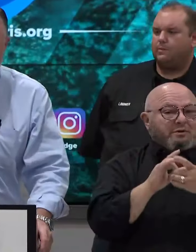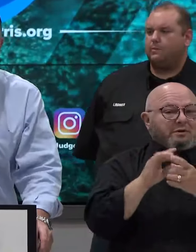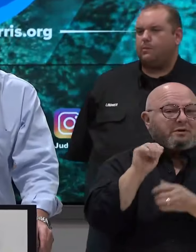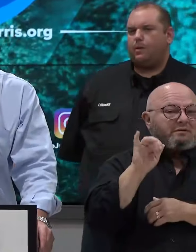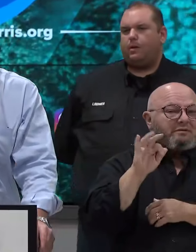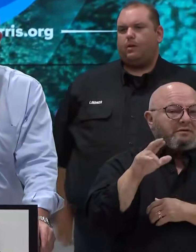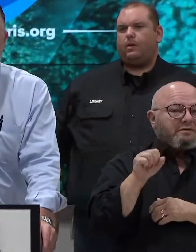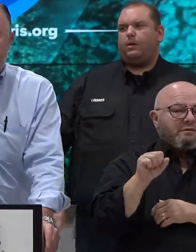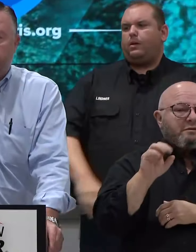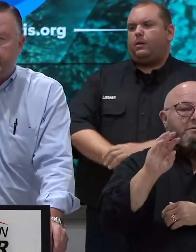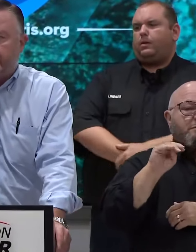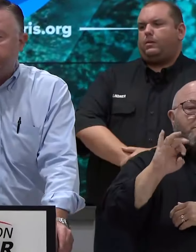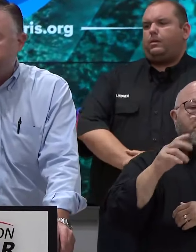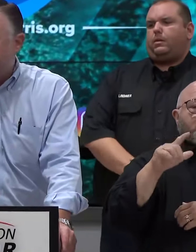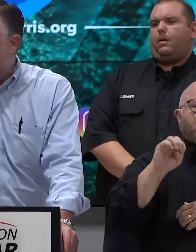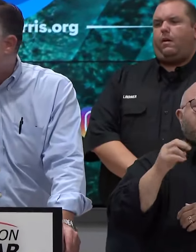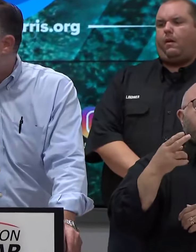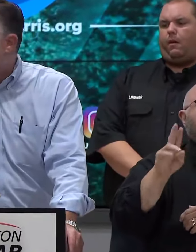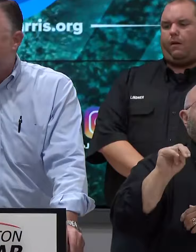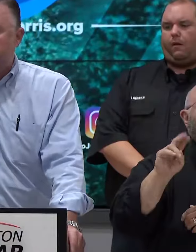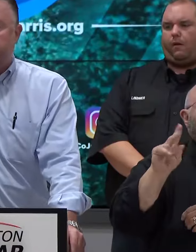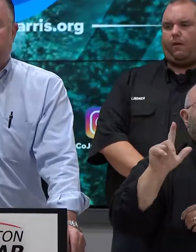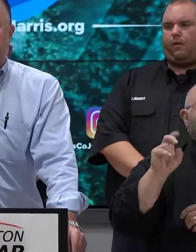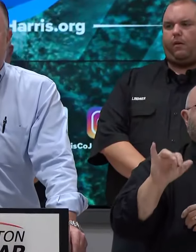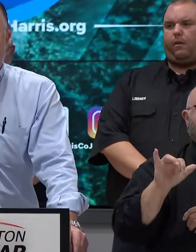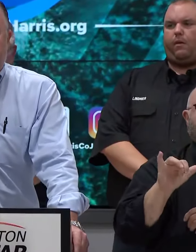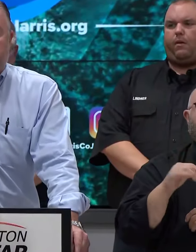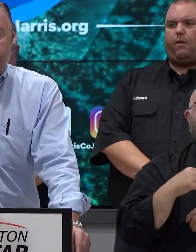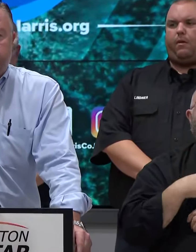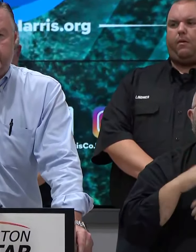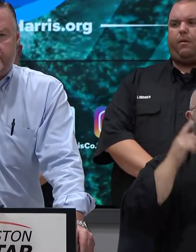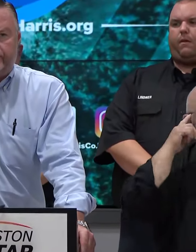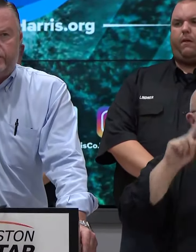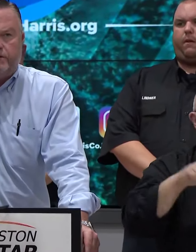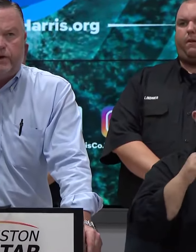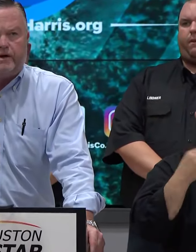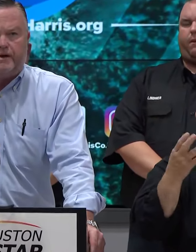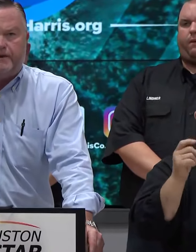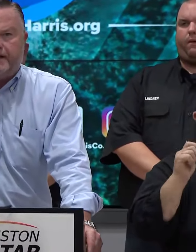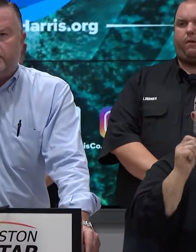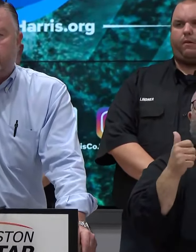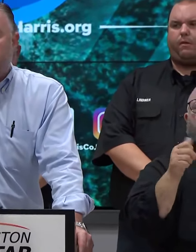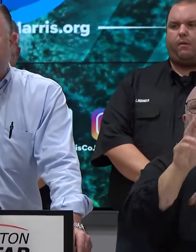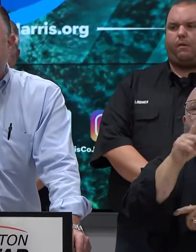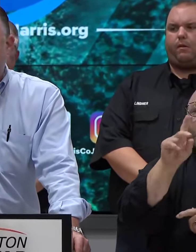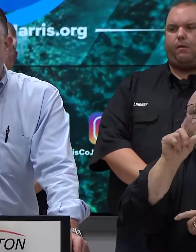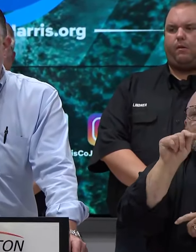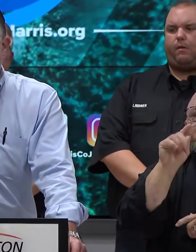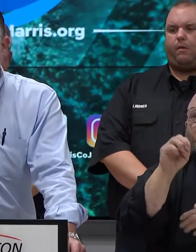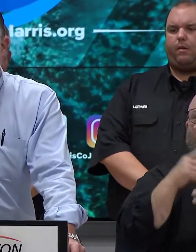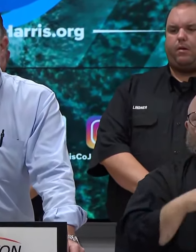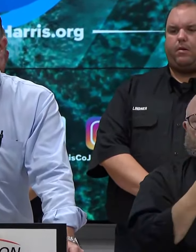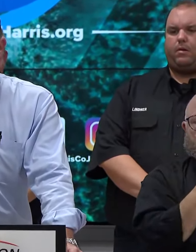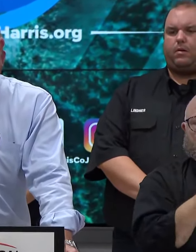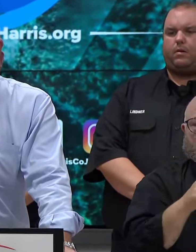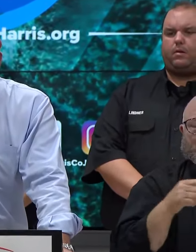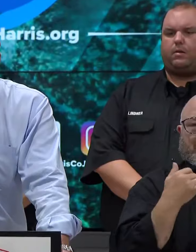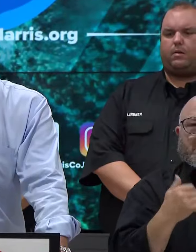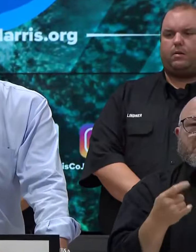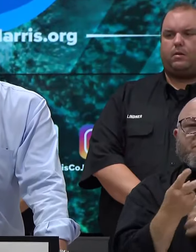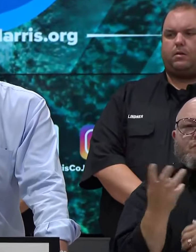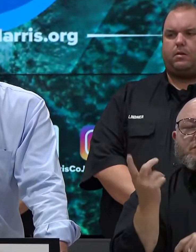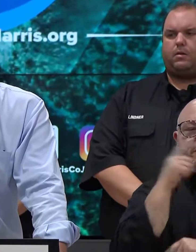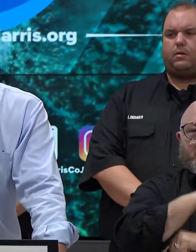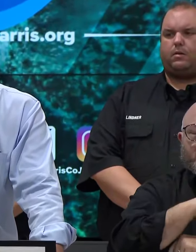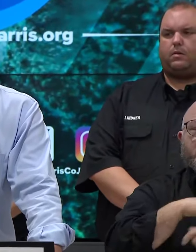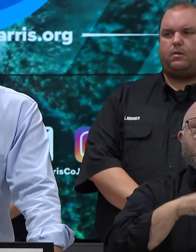Michelle Hunley, who is in our Corporate Communications Group. I thought I'd start off with just giving you a quick update on what's been going on over the past couple days,